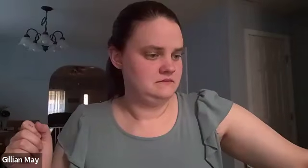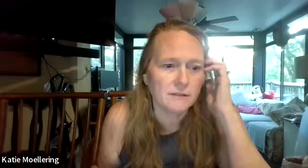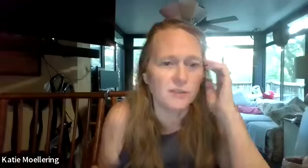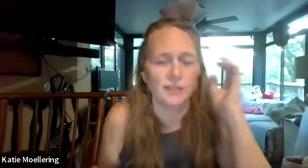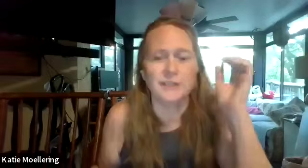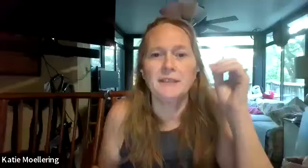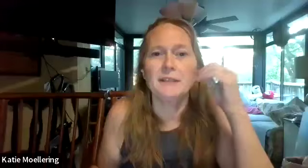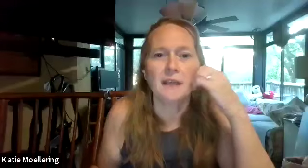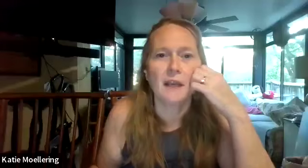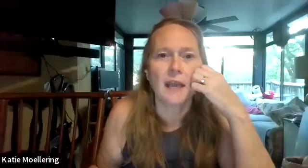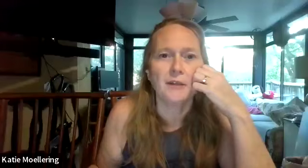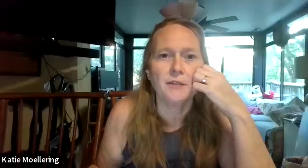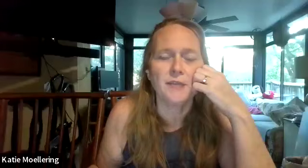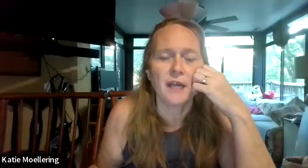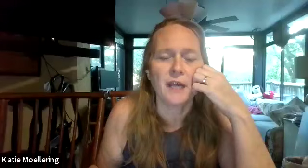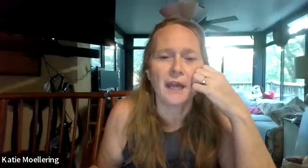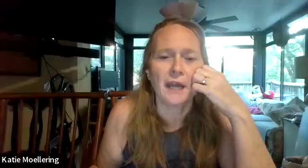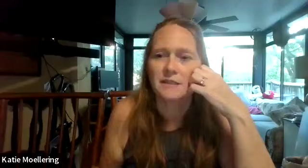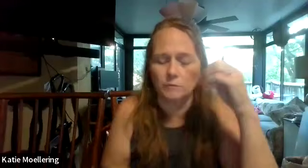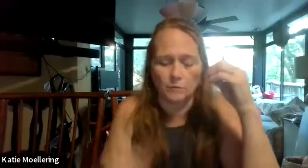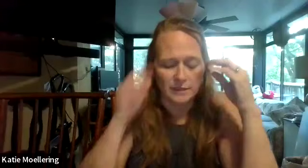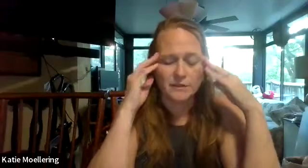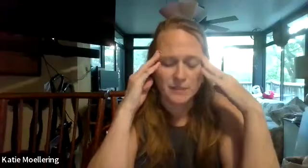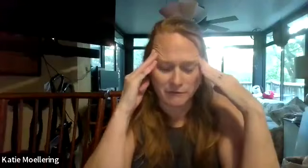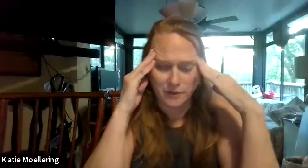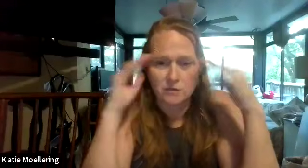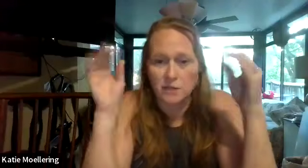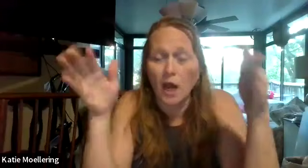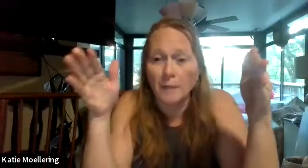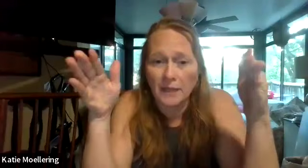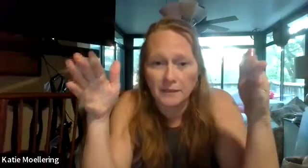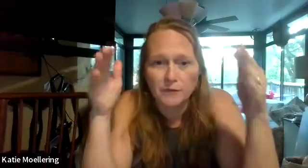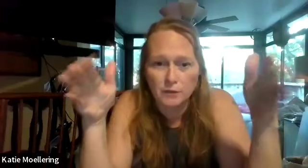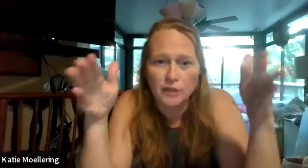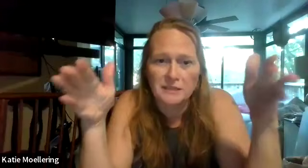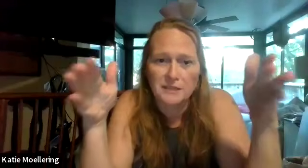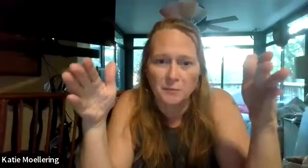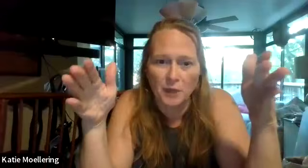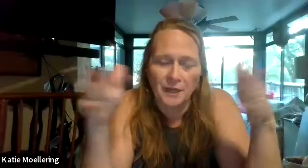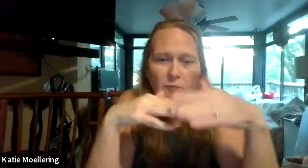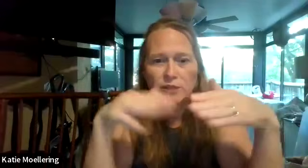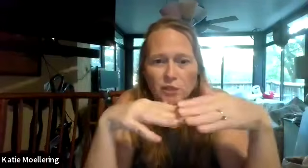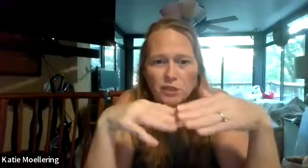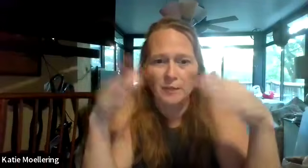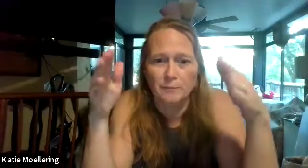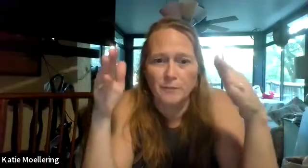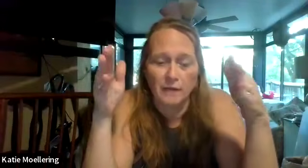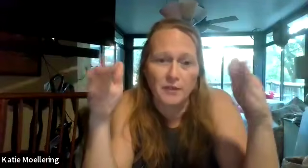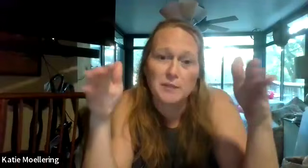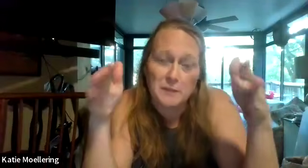Hey, Gillian, how Yes. do you sign? Is there a sign for topic? Like if you were trying to tell someone I'm researching a very